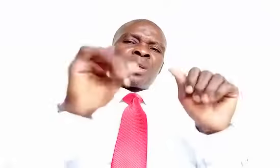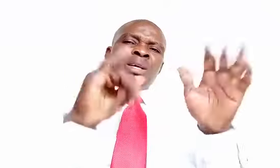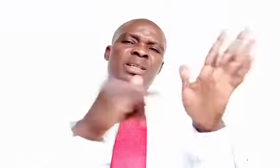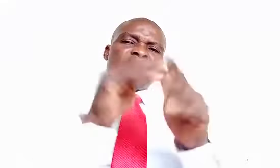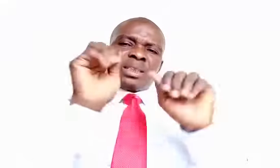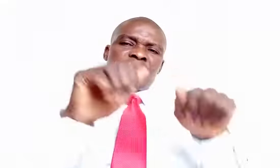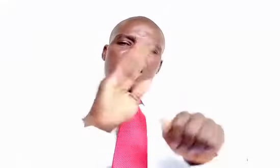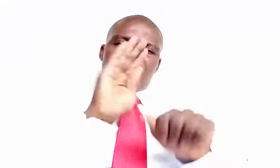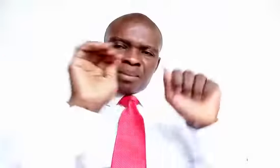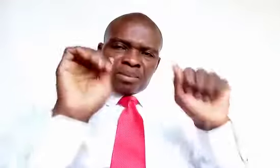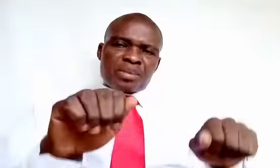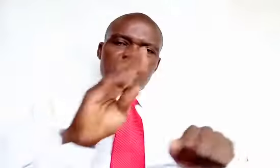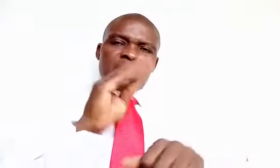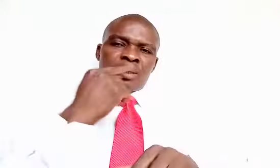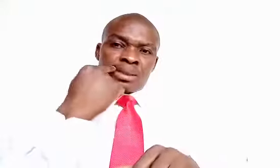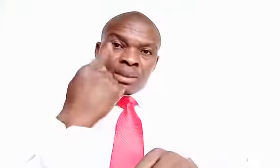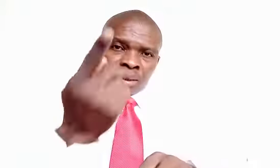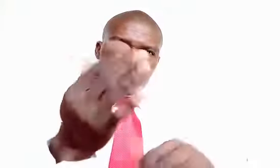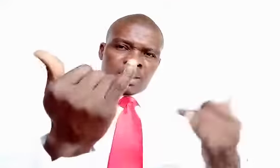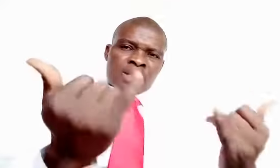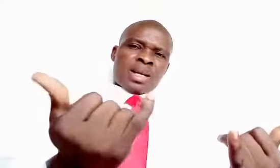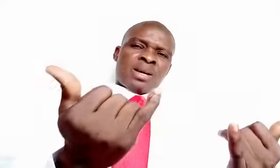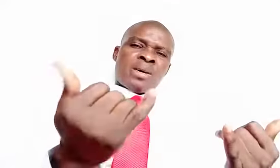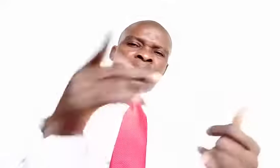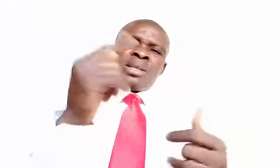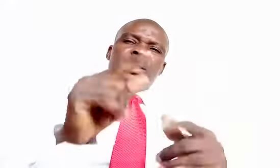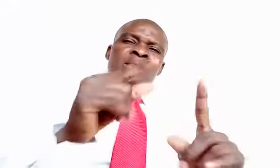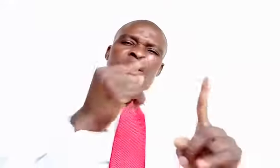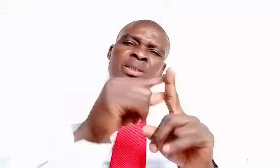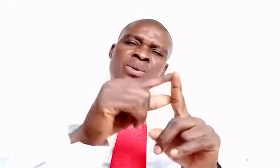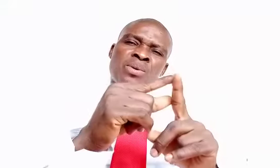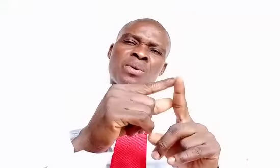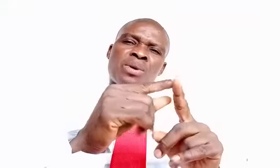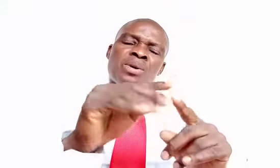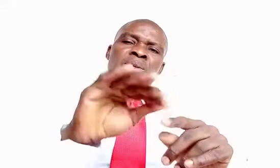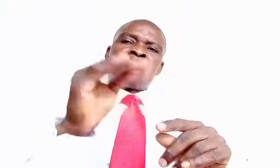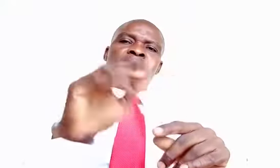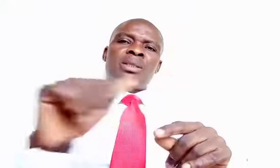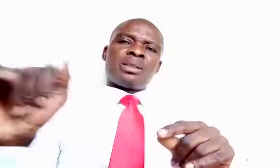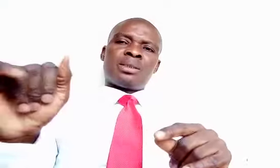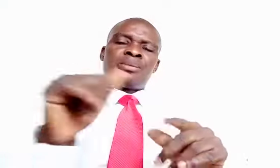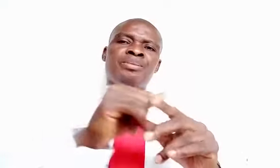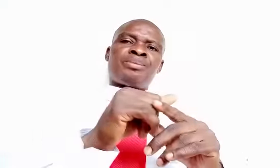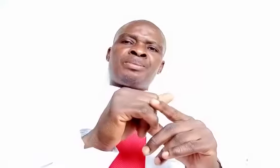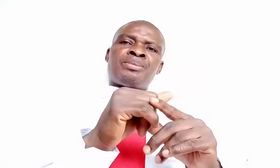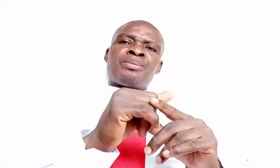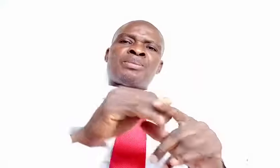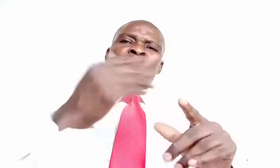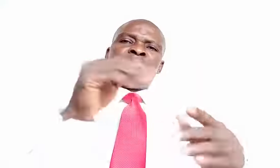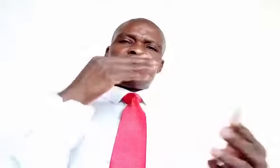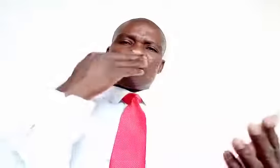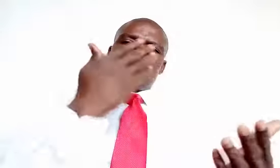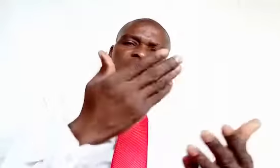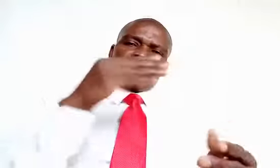seen now. The word order changes for questions. The goat was killed by